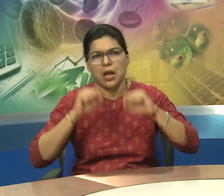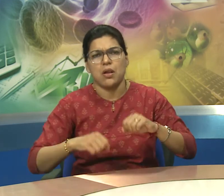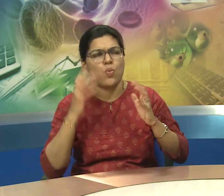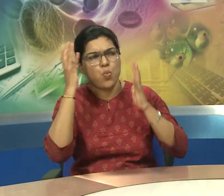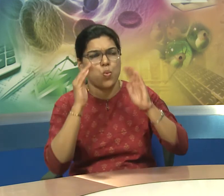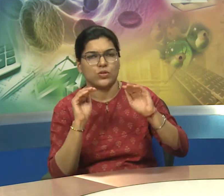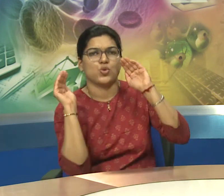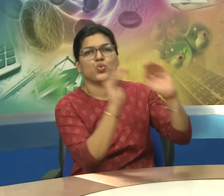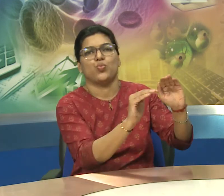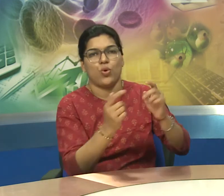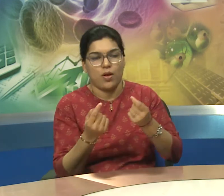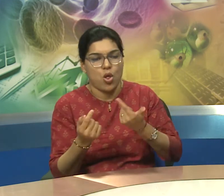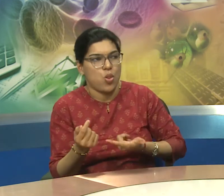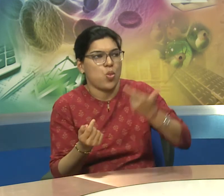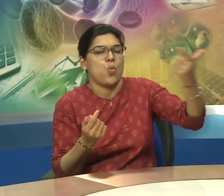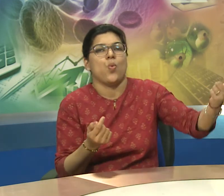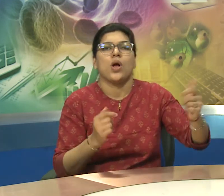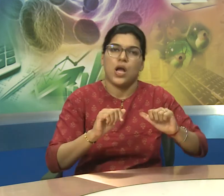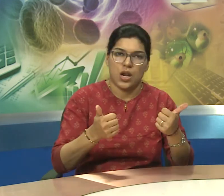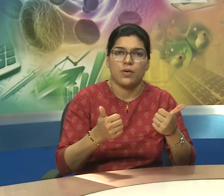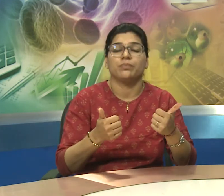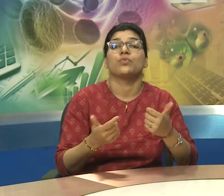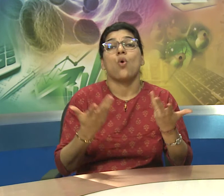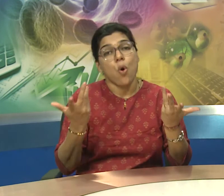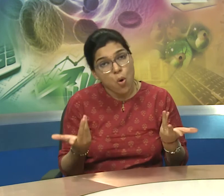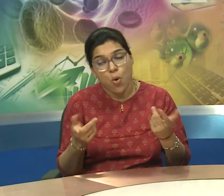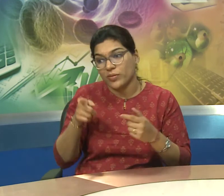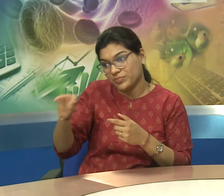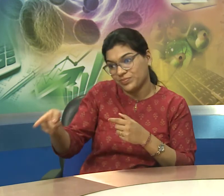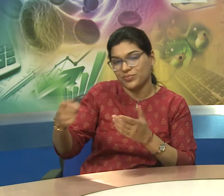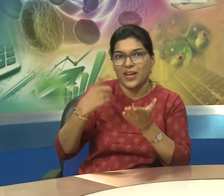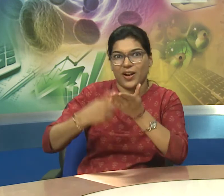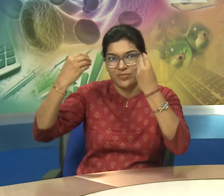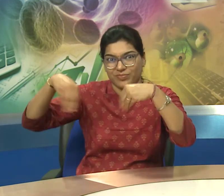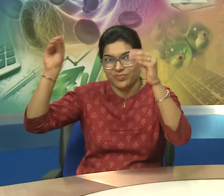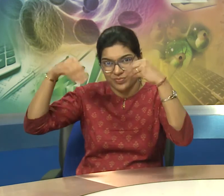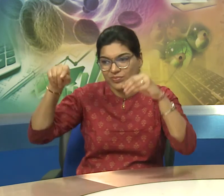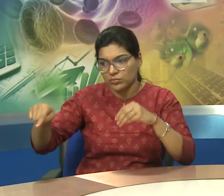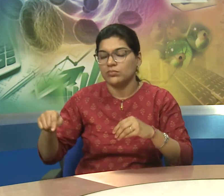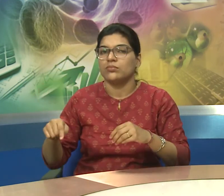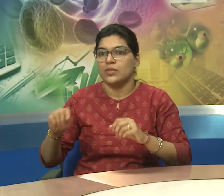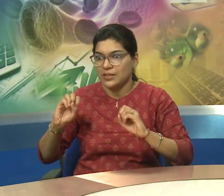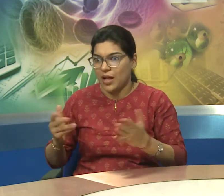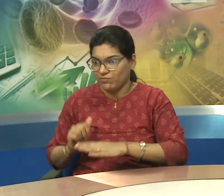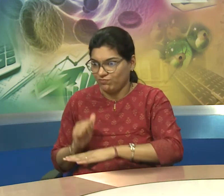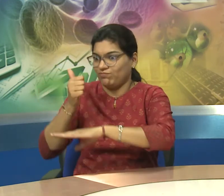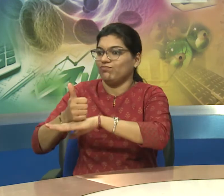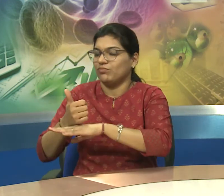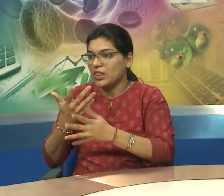to producers and manufacturers by providing money in advance